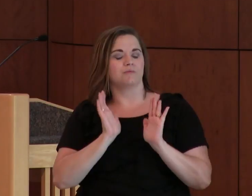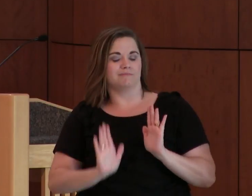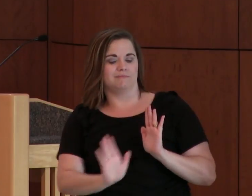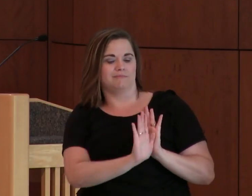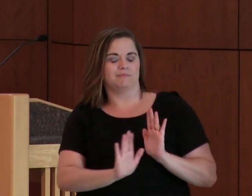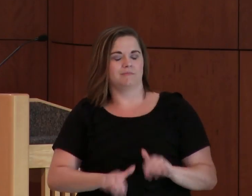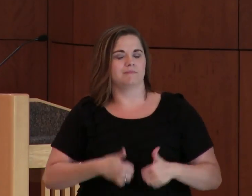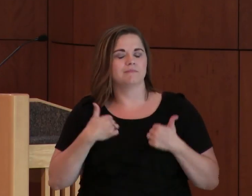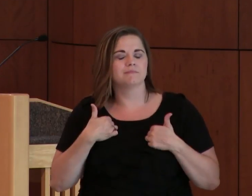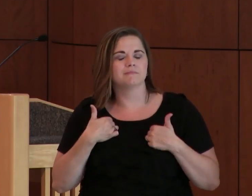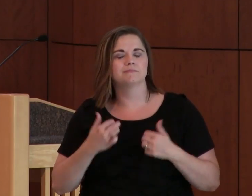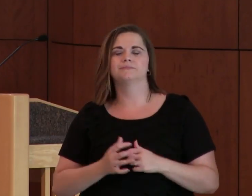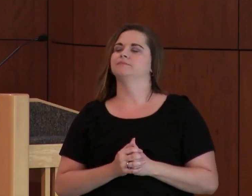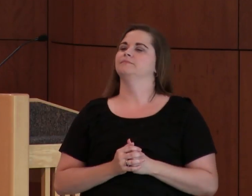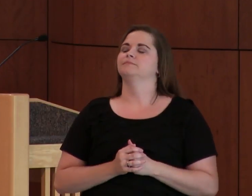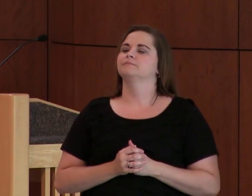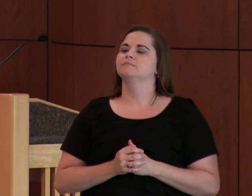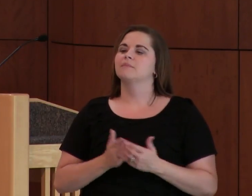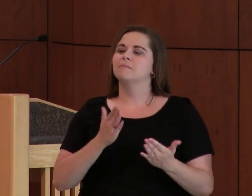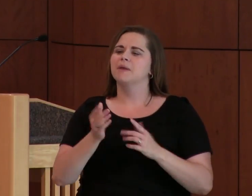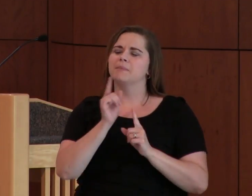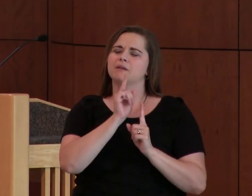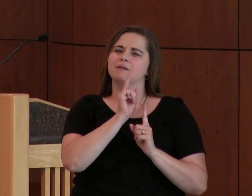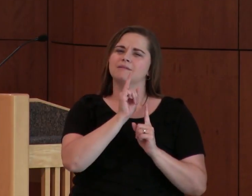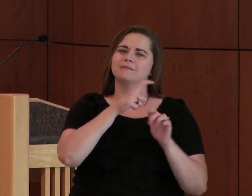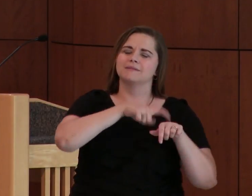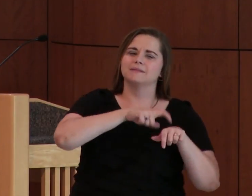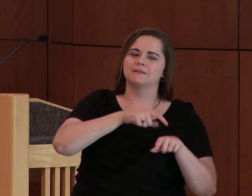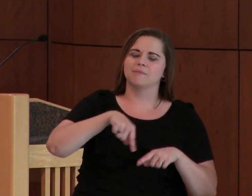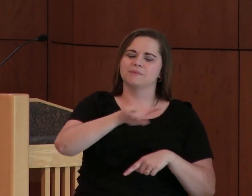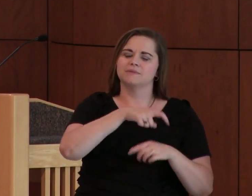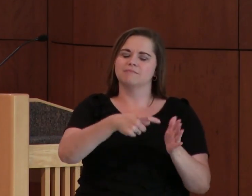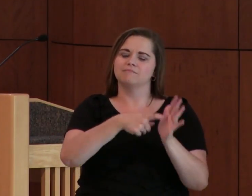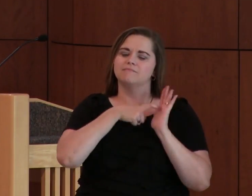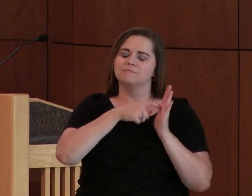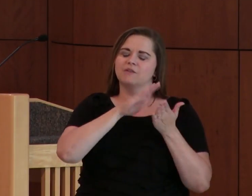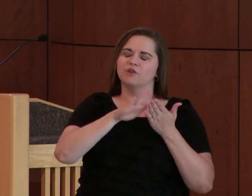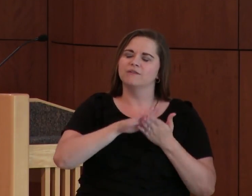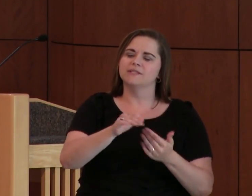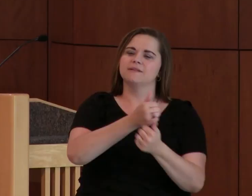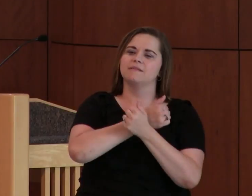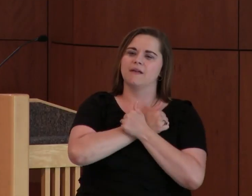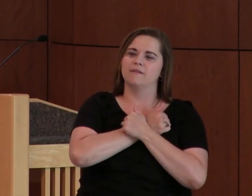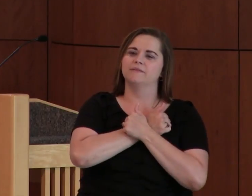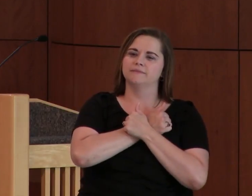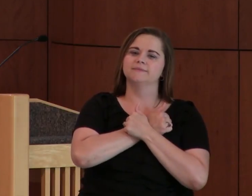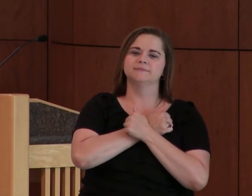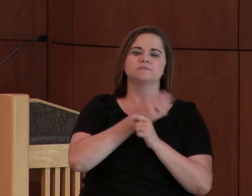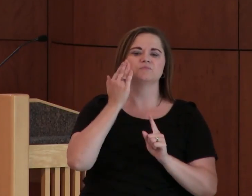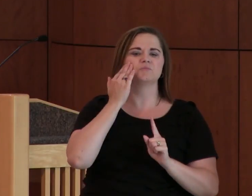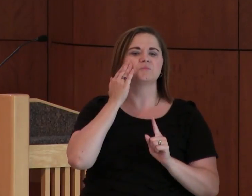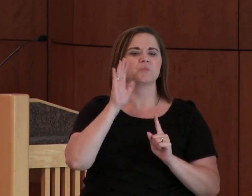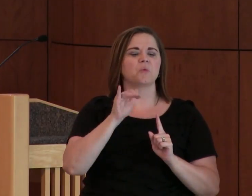That maybe at the moments that they need forgiveness and love, that they have received it.